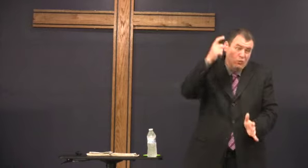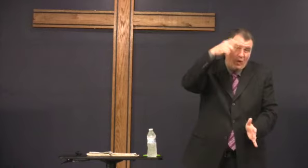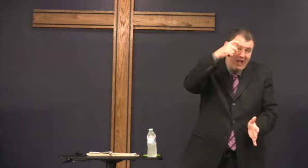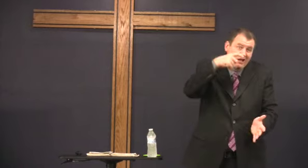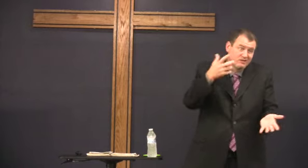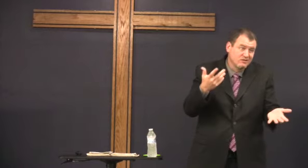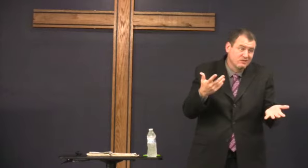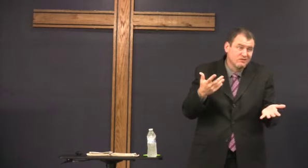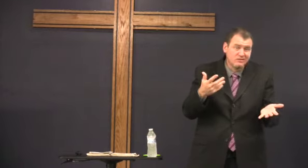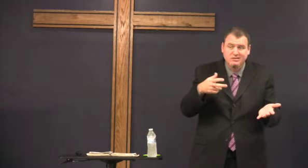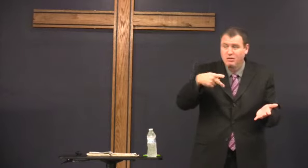It means wise.